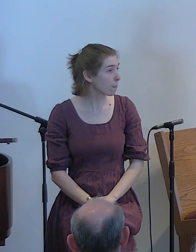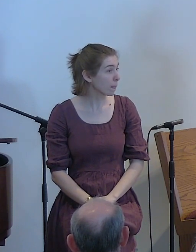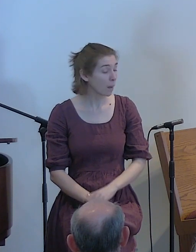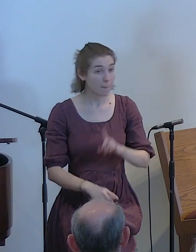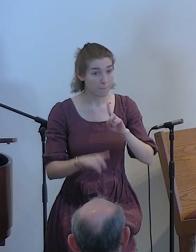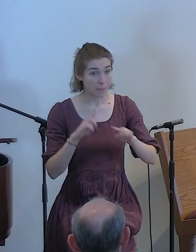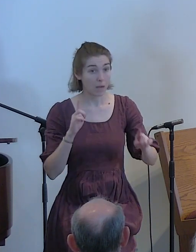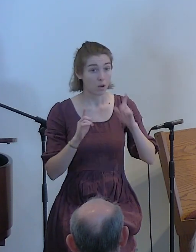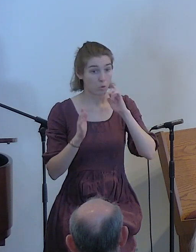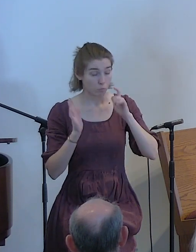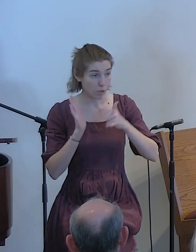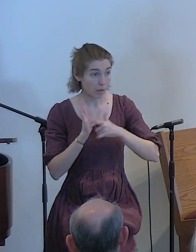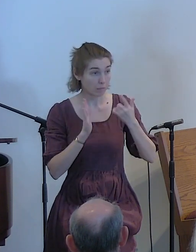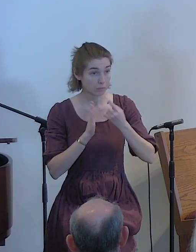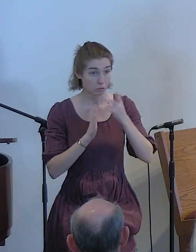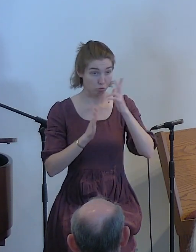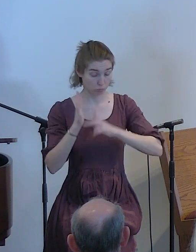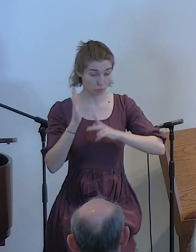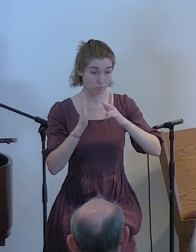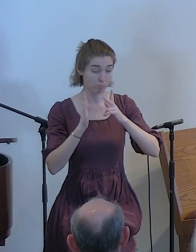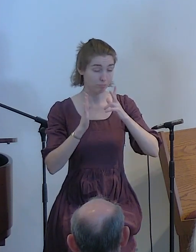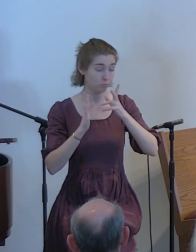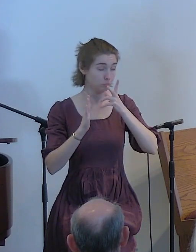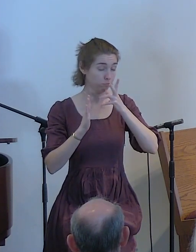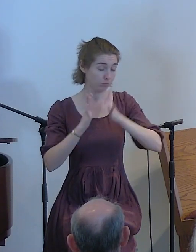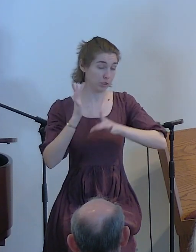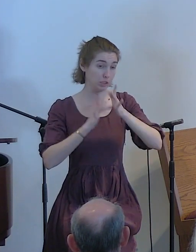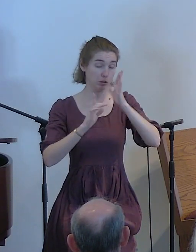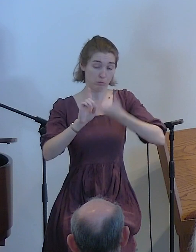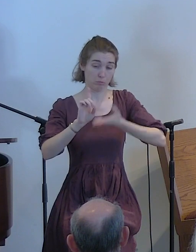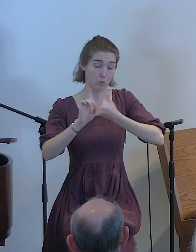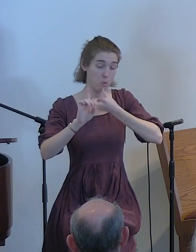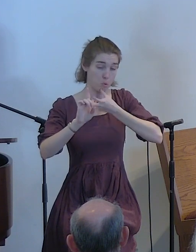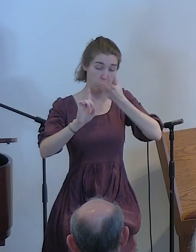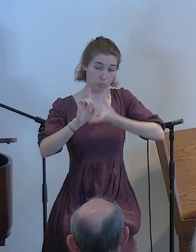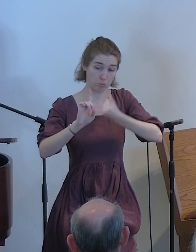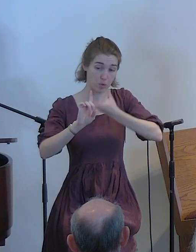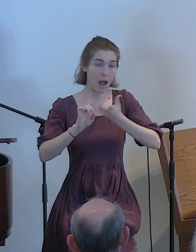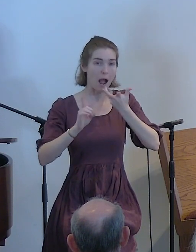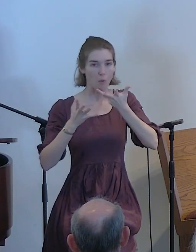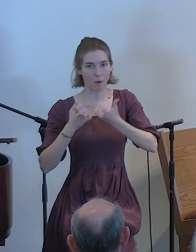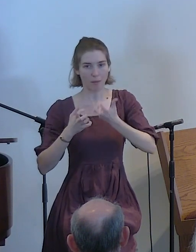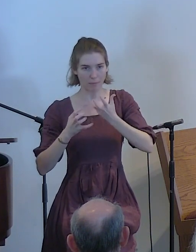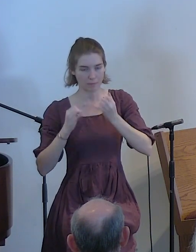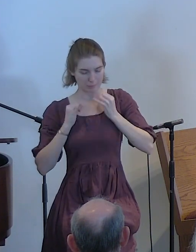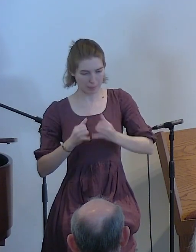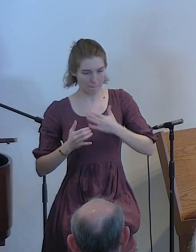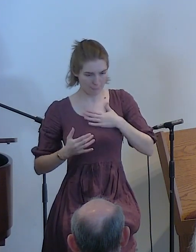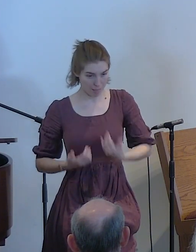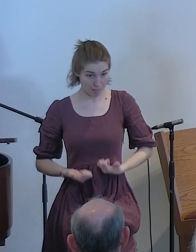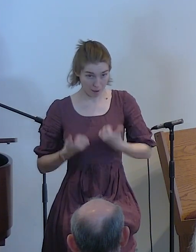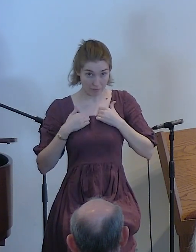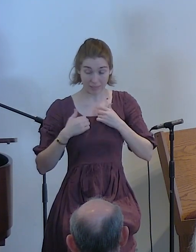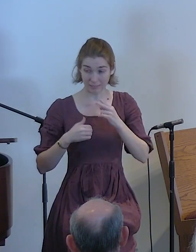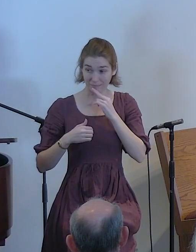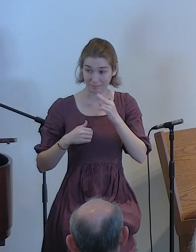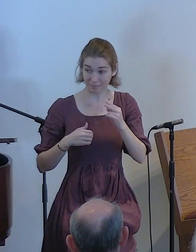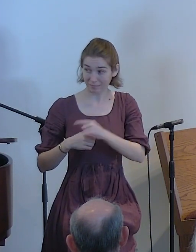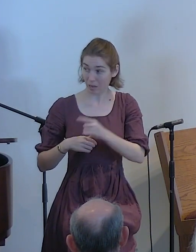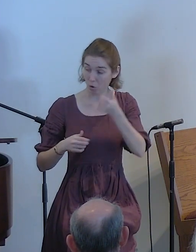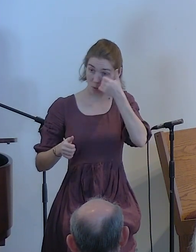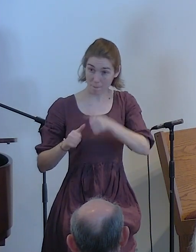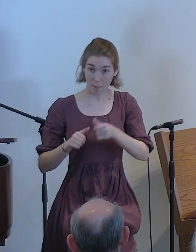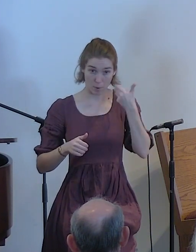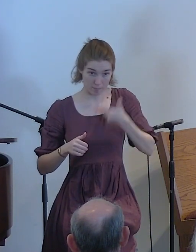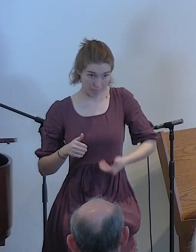But he recognized something in Jesus, who he was, what he was. And he said, I want that in my life. And he looked at him and said, remember